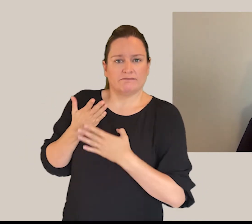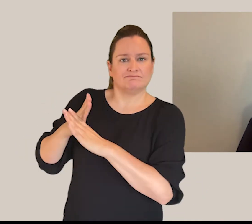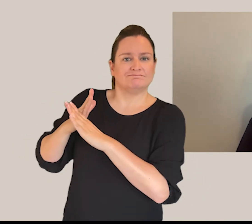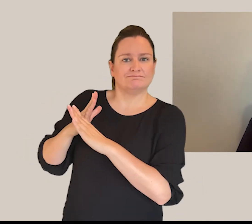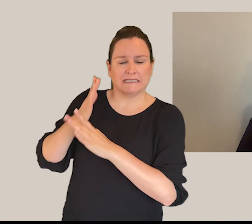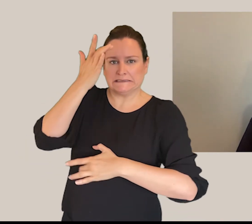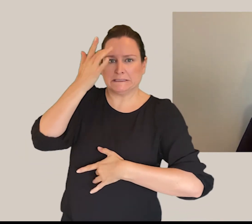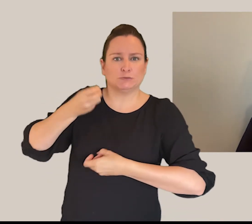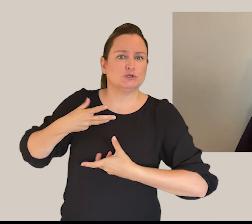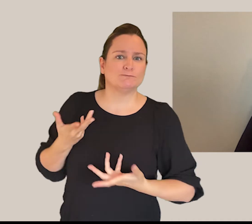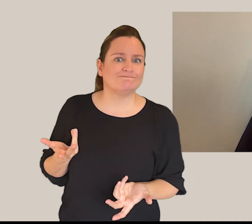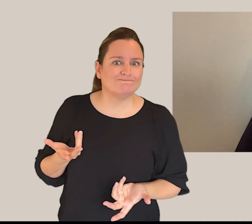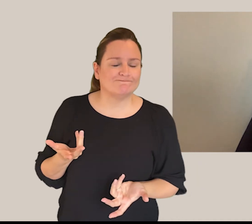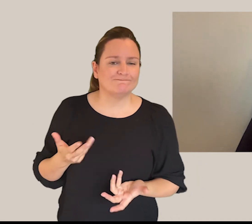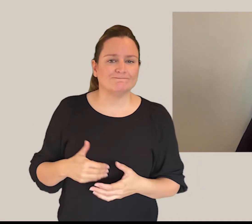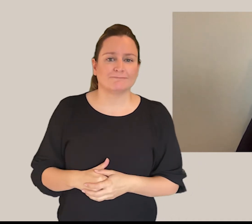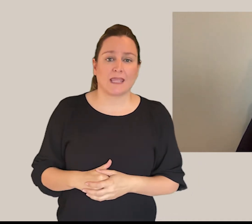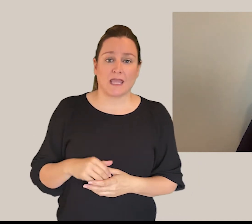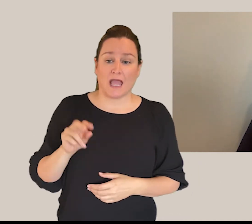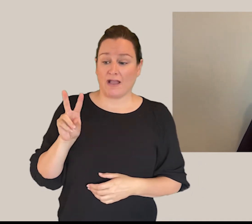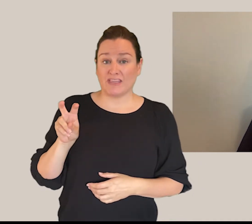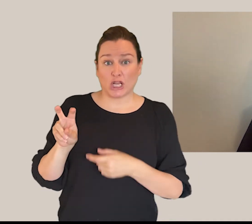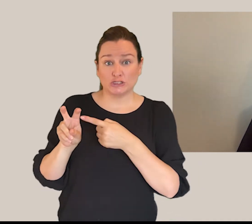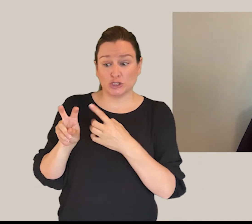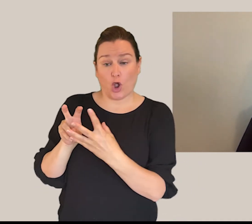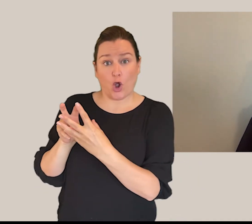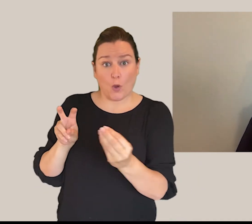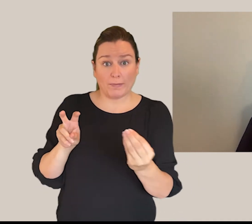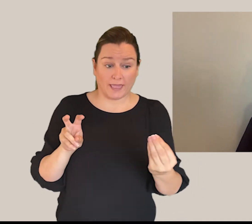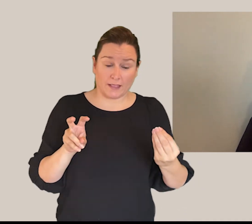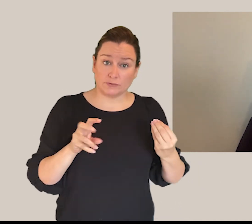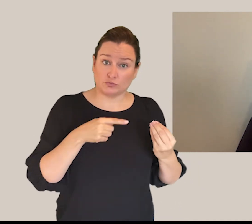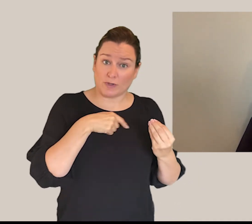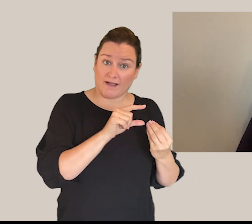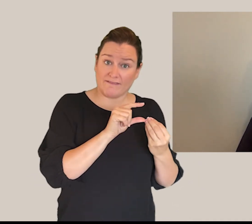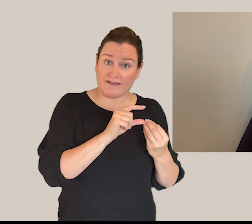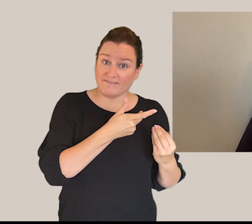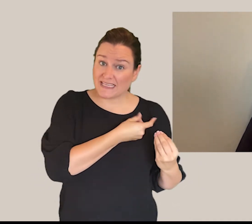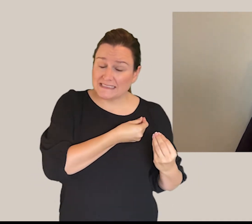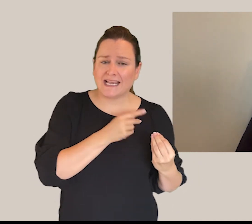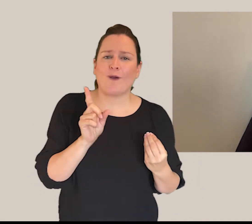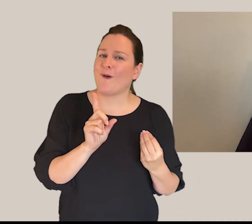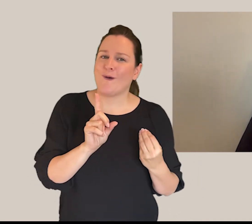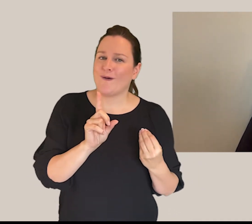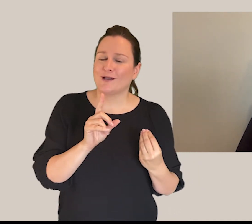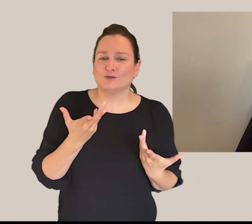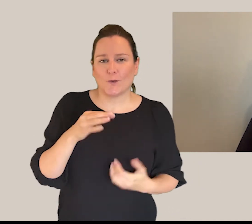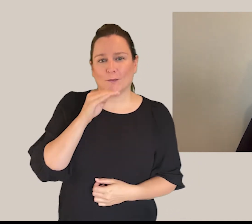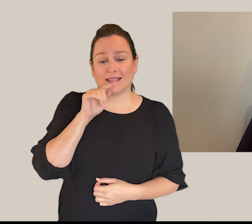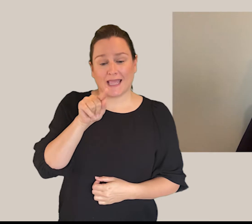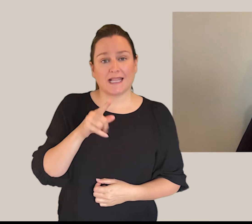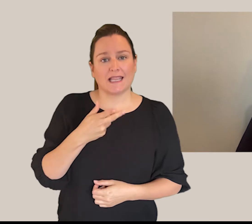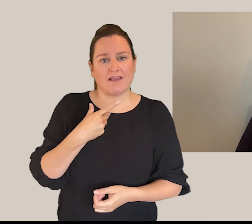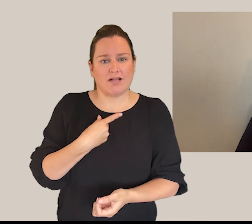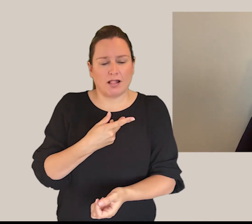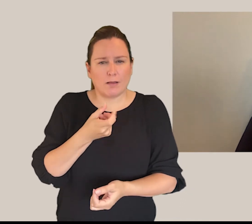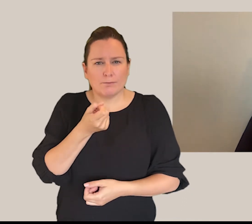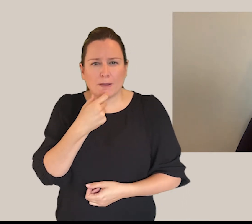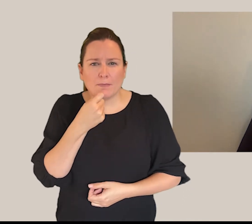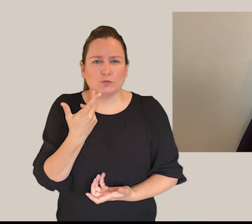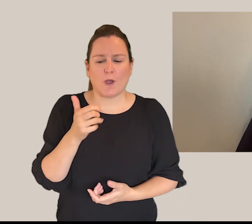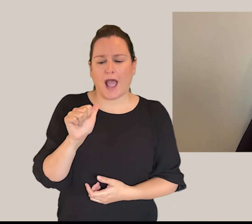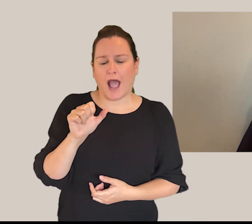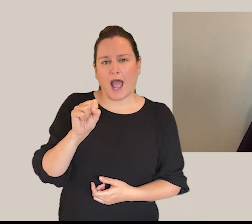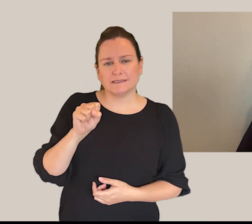it makes you sick. The vaccine is not an active copy of the virus, and thus it is safe.